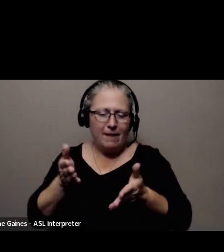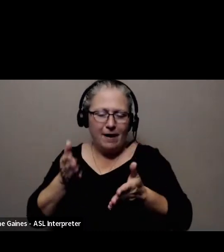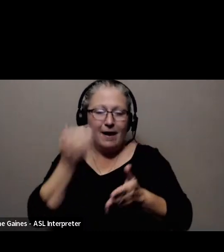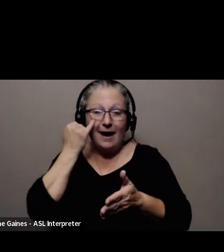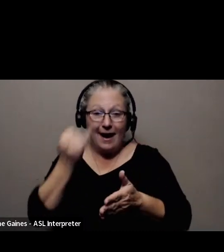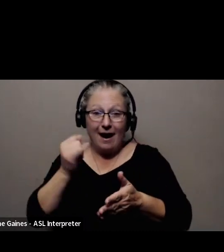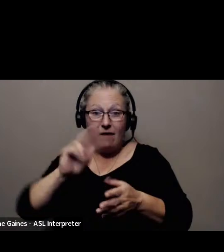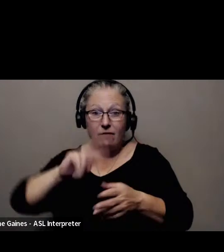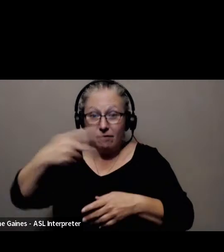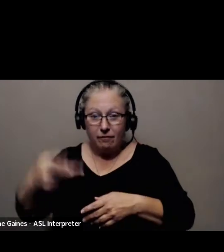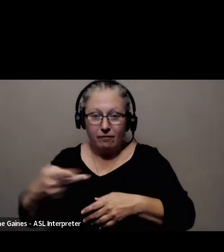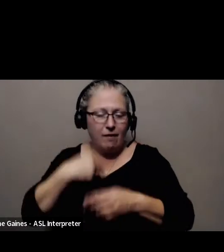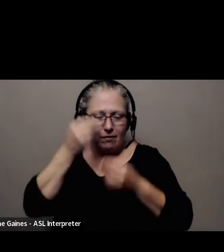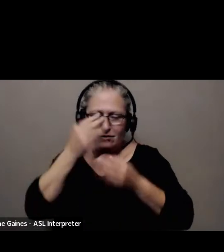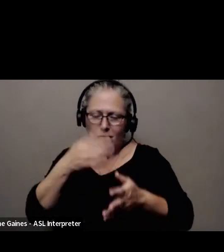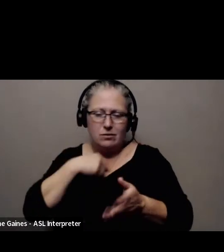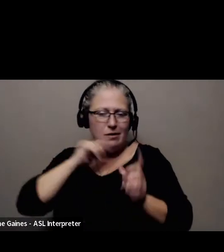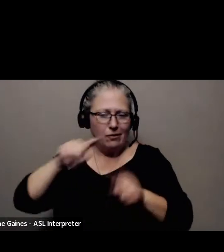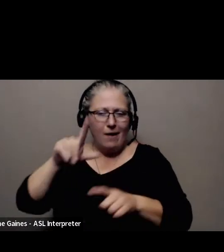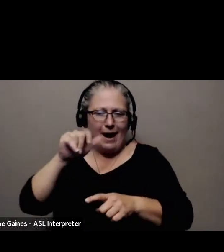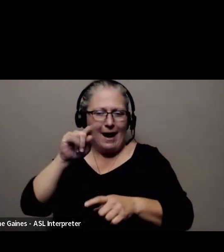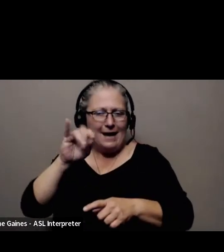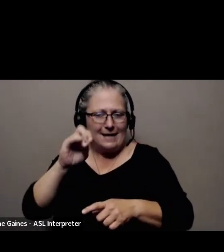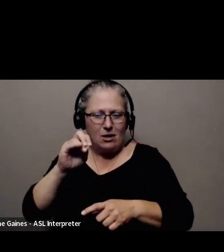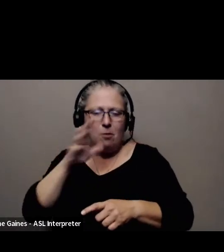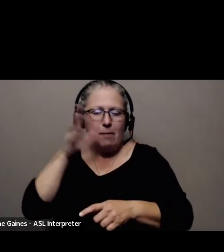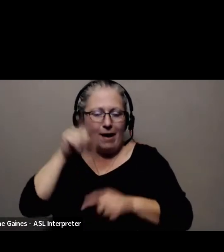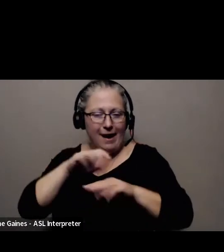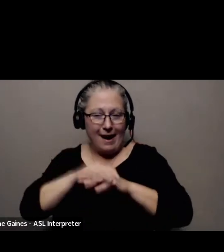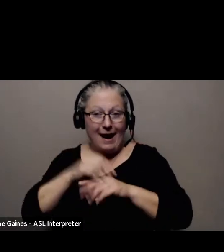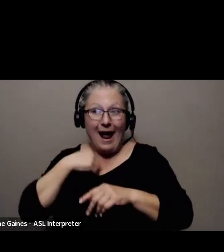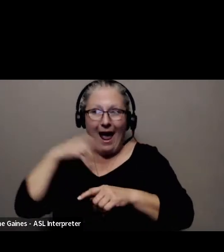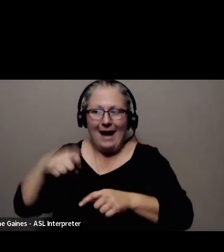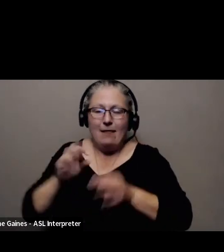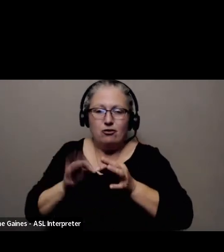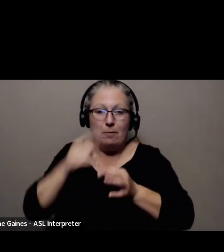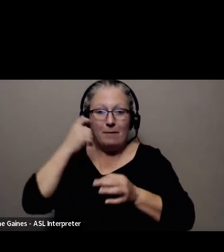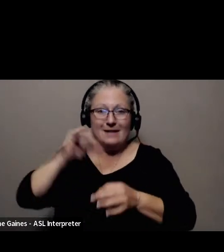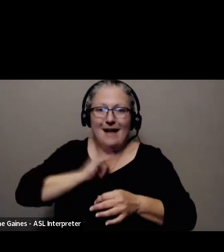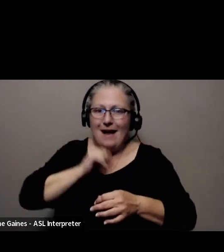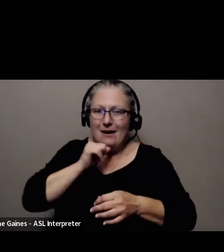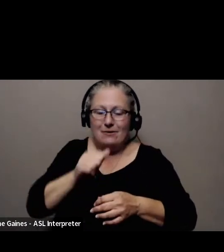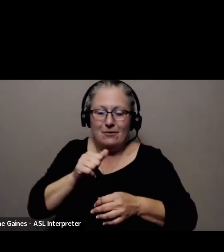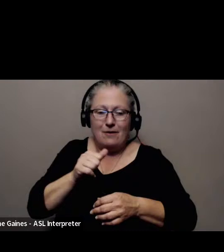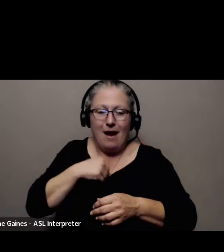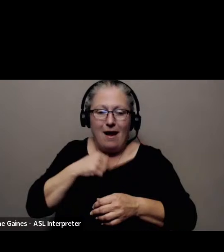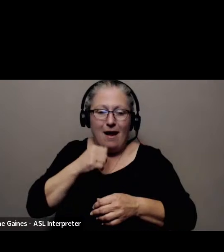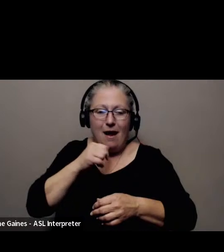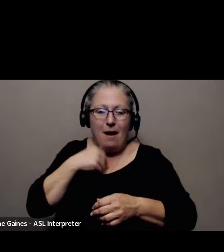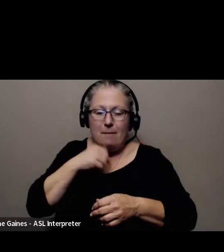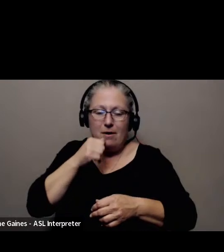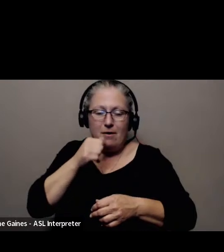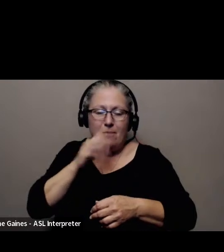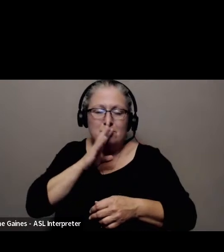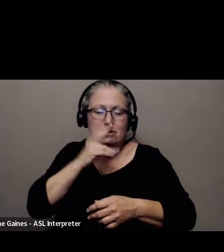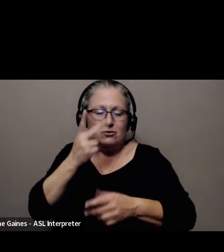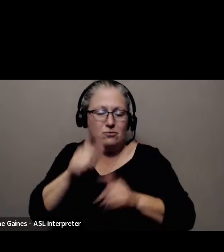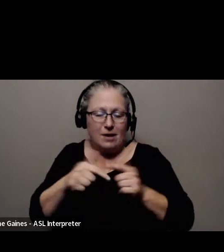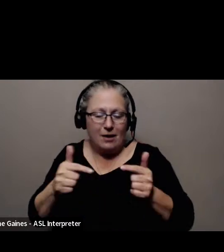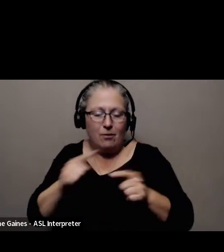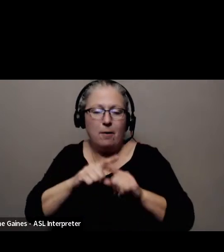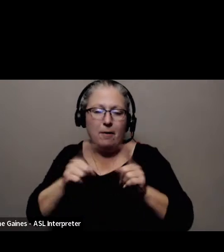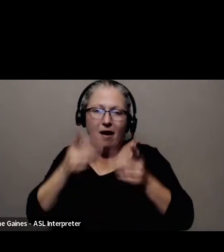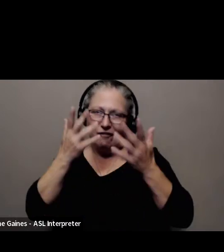the reverse, I've told you, I've been to Latino parent nights where I need the translation because I'm not multilingual, unfortunately,